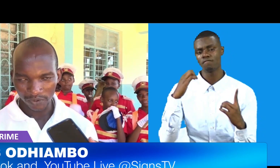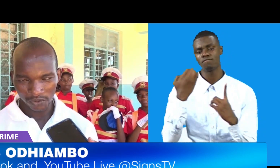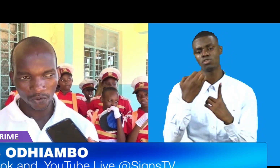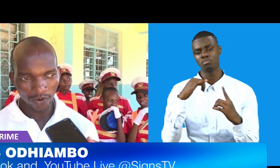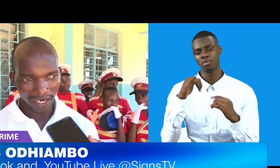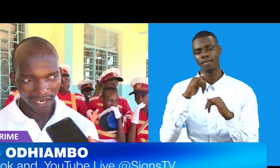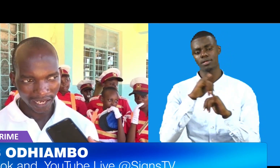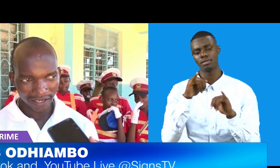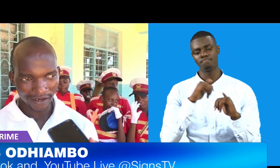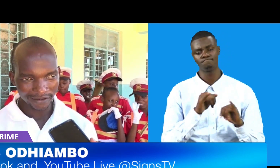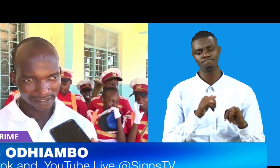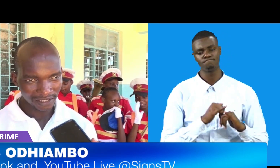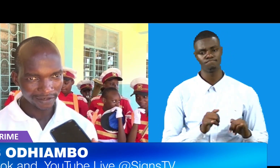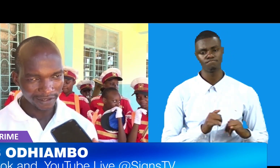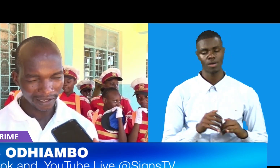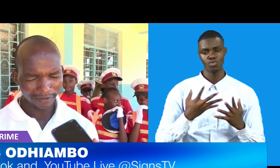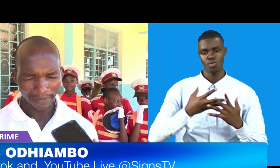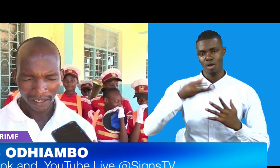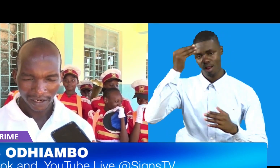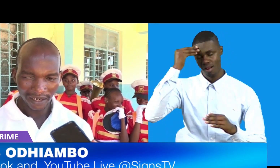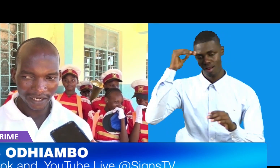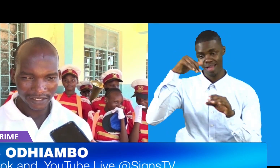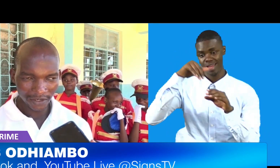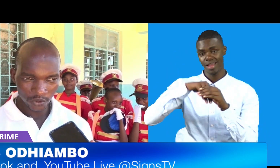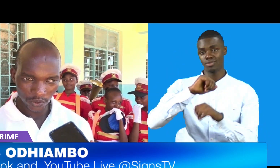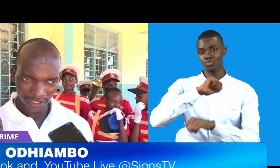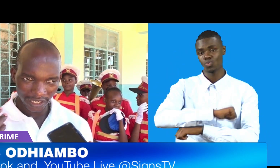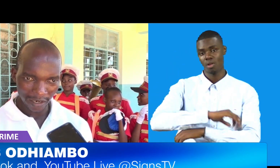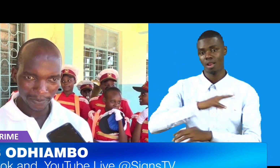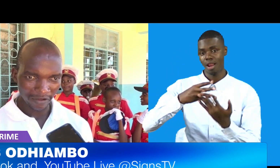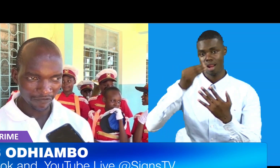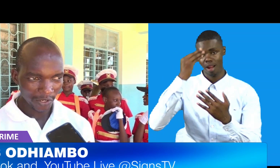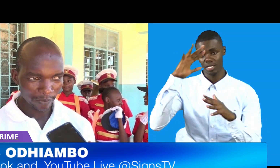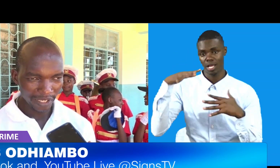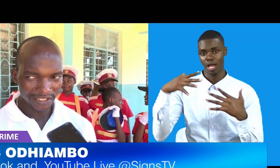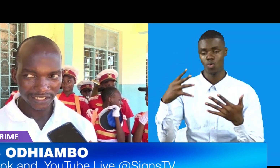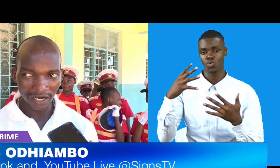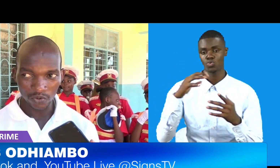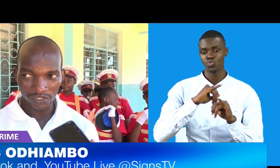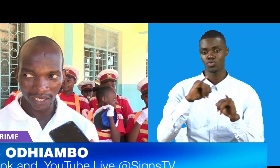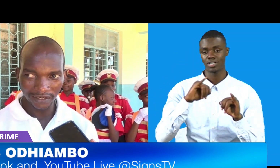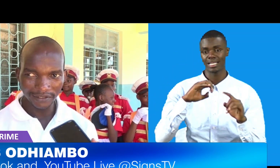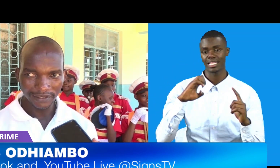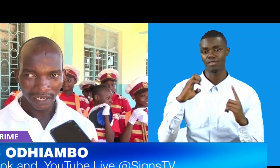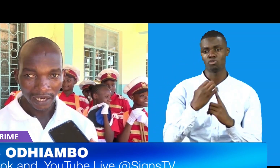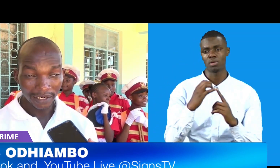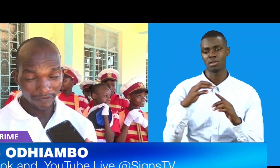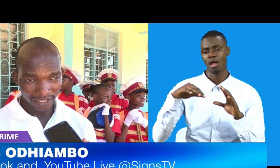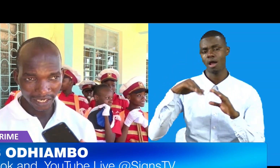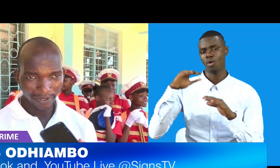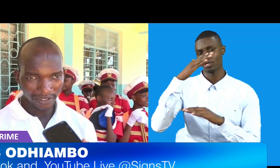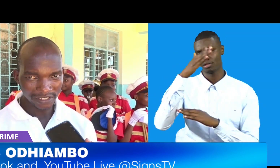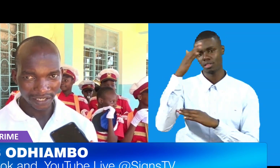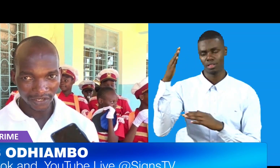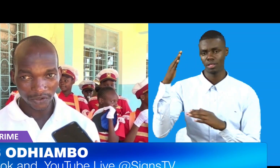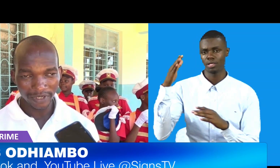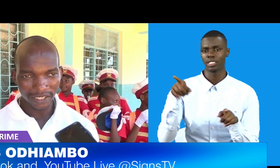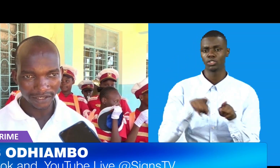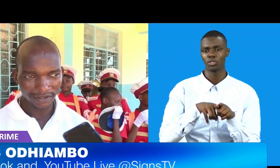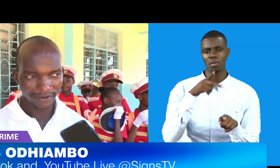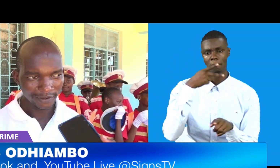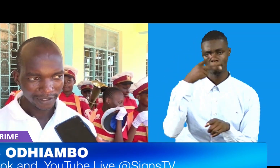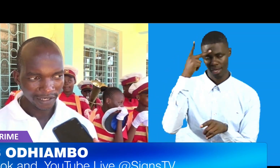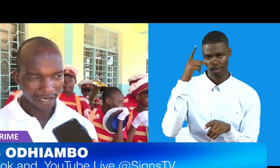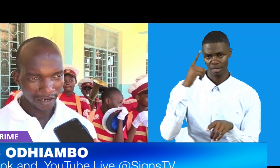clean up. So a learner inside here learns how to clean up the environment outside. And even their parents at the end